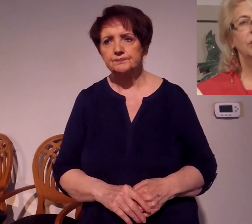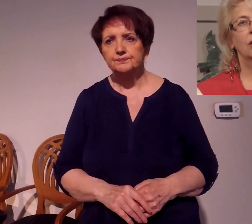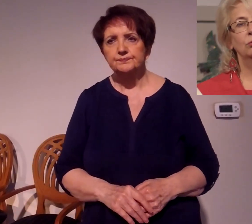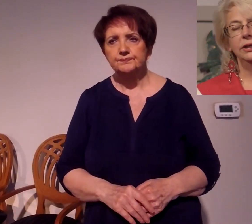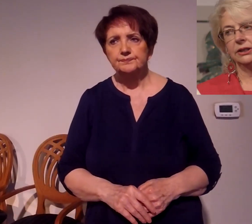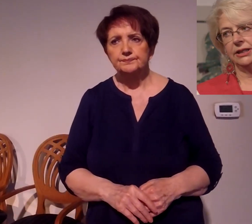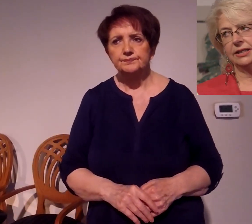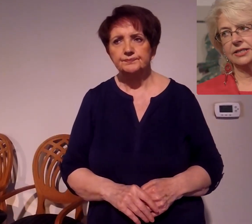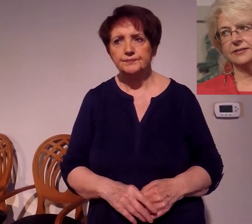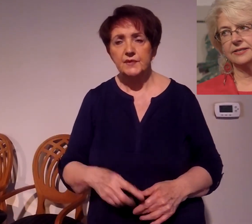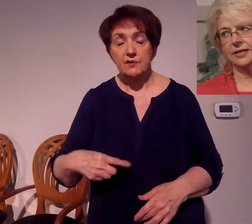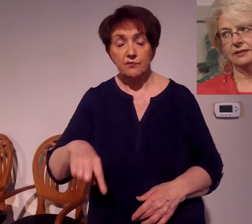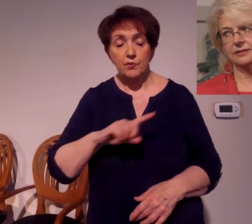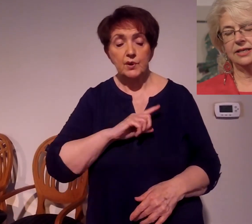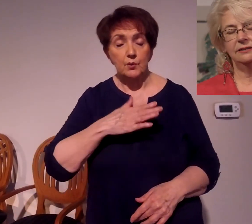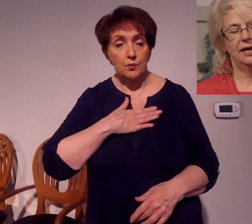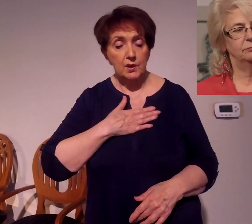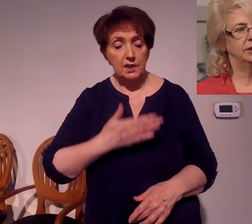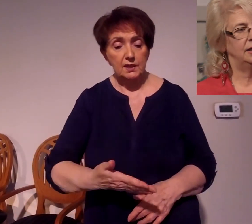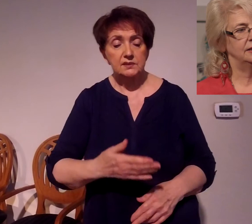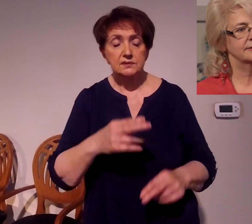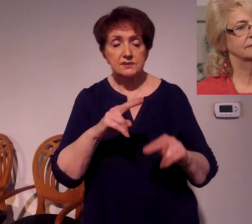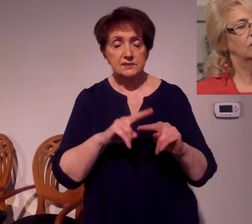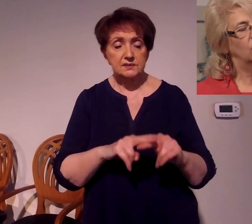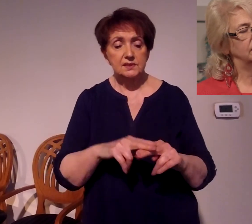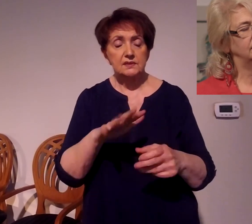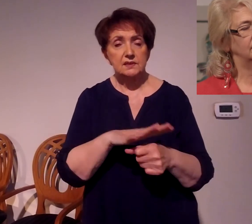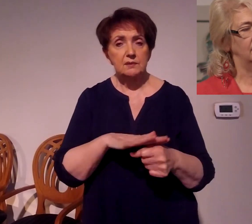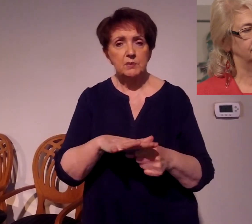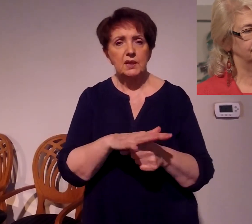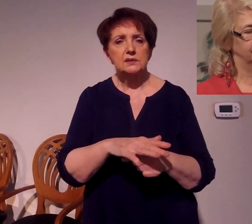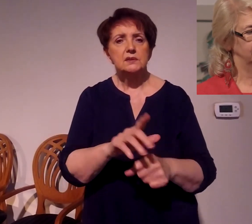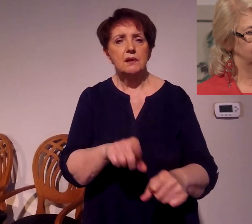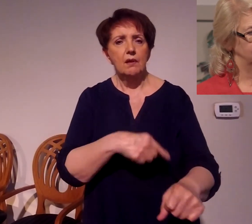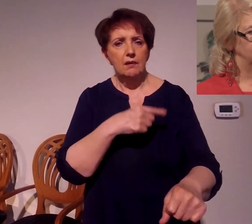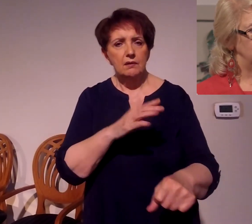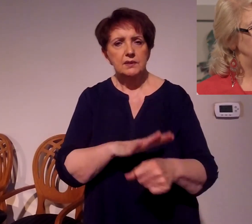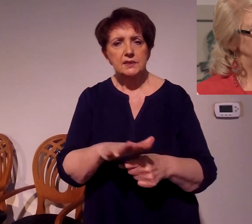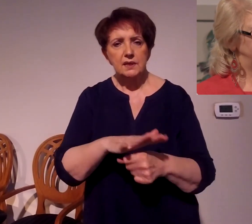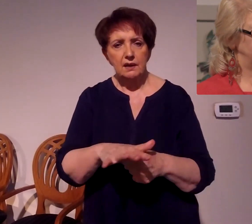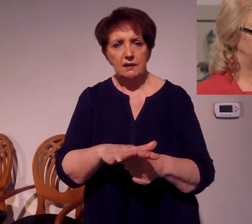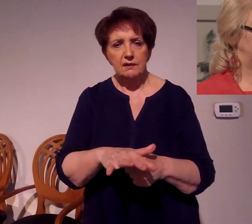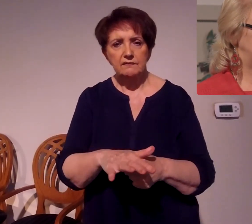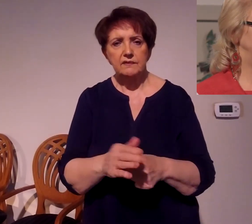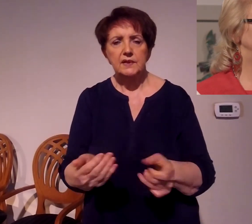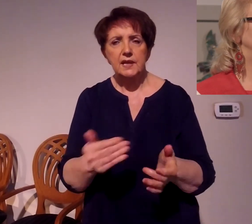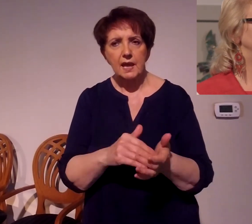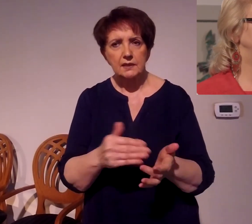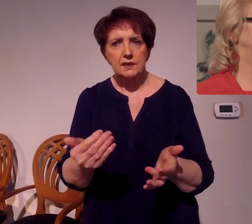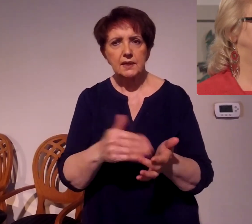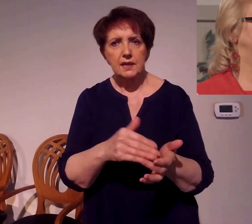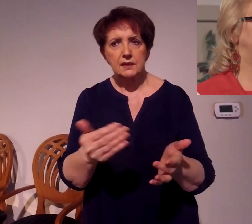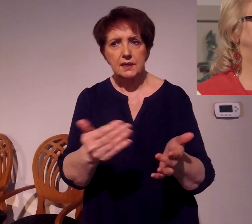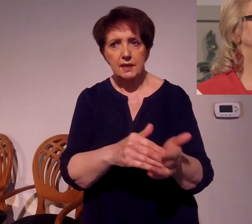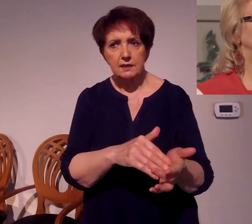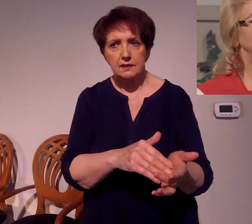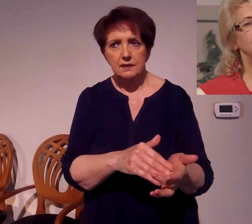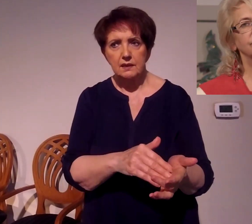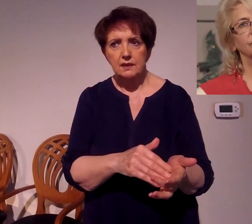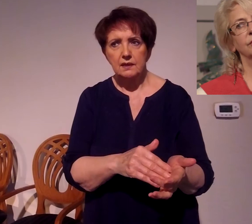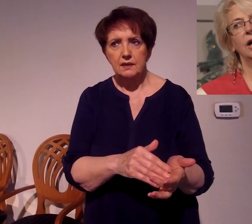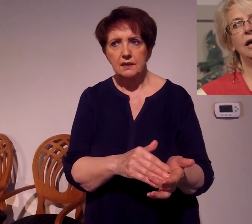And if we are willing to sit in that place long enough, over and over